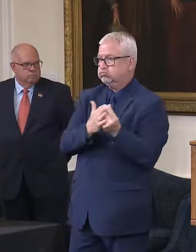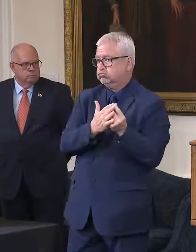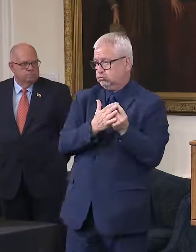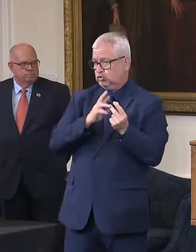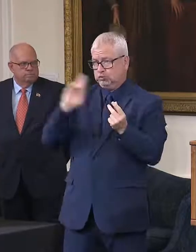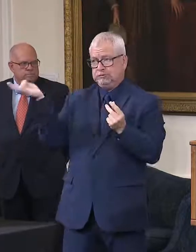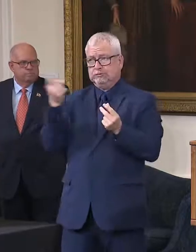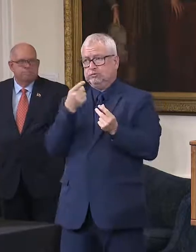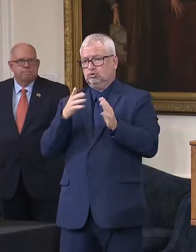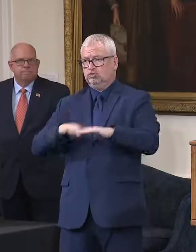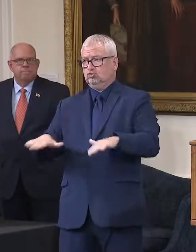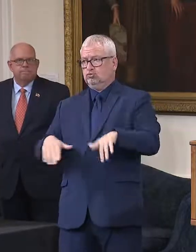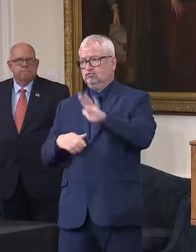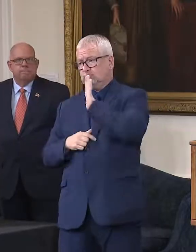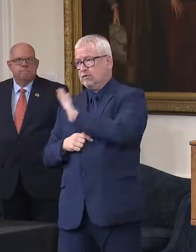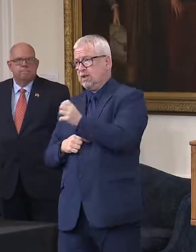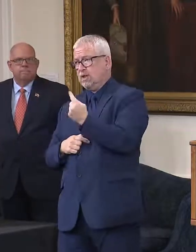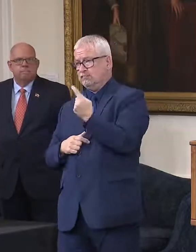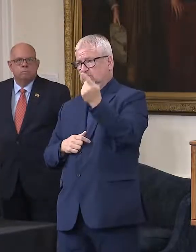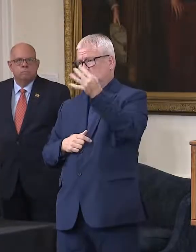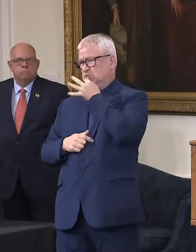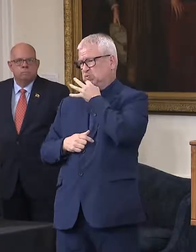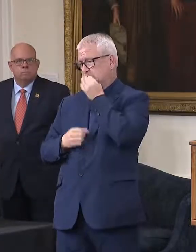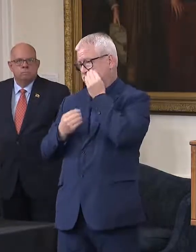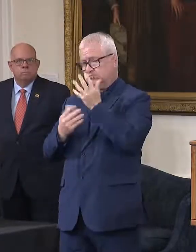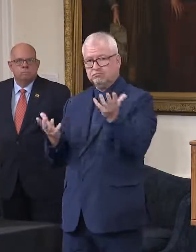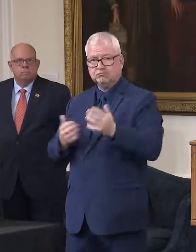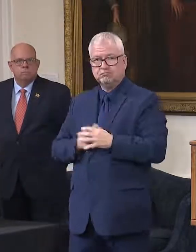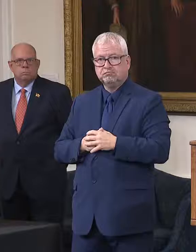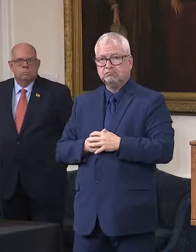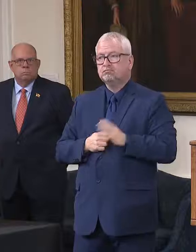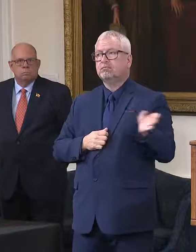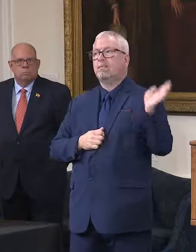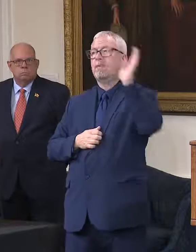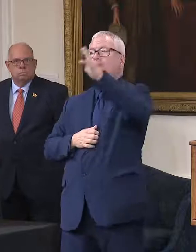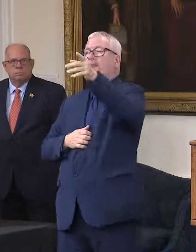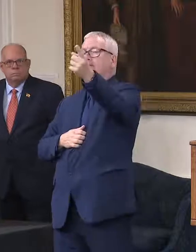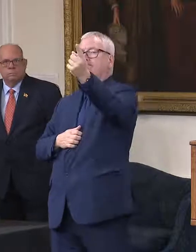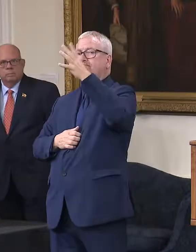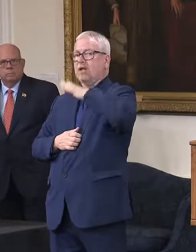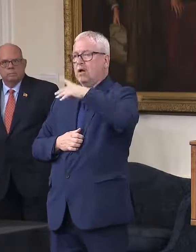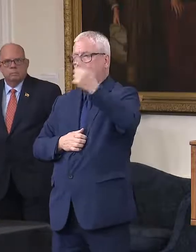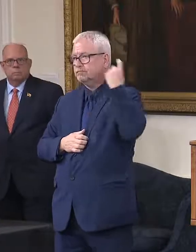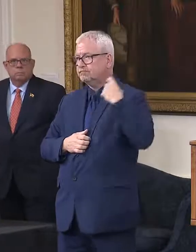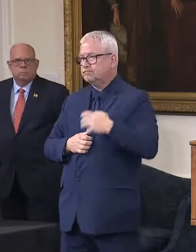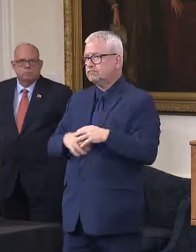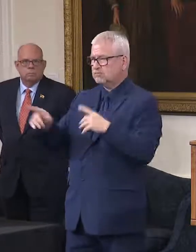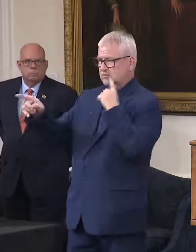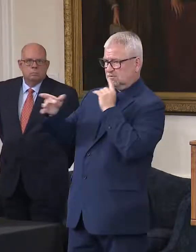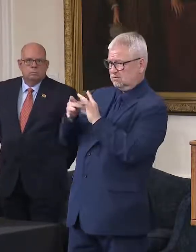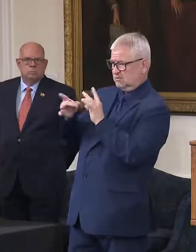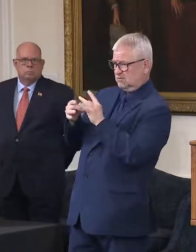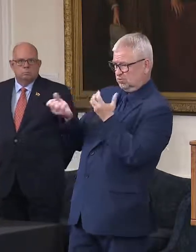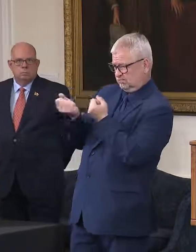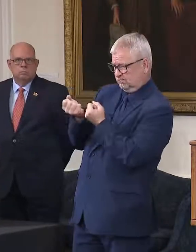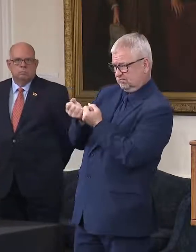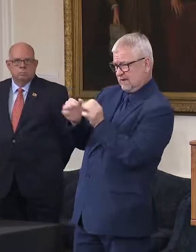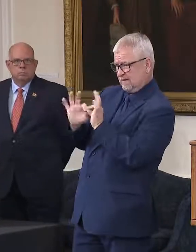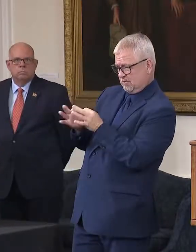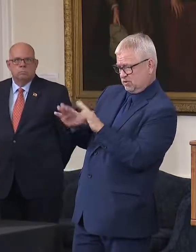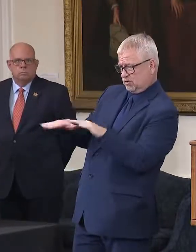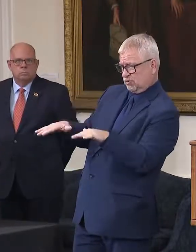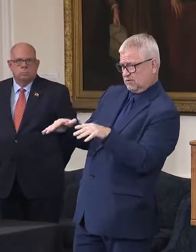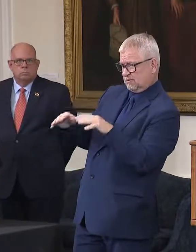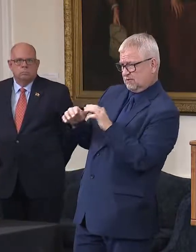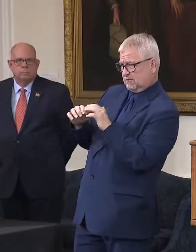that 5 to 11 age group. Dr. Kay, you talked about meeting children where they are, and I know the Biden administration said they want pediatricians to